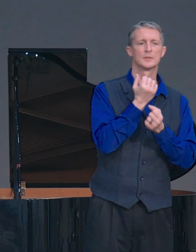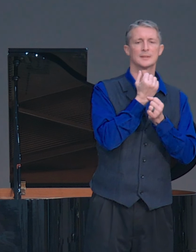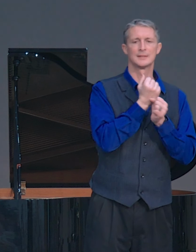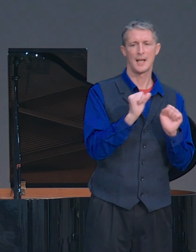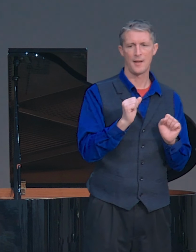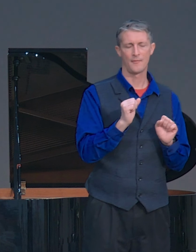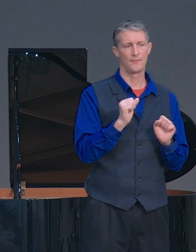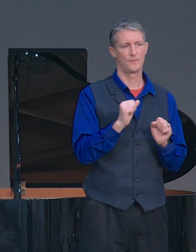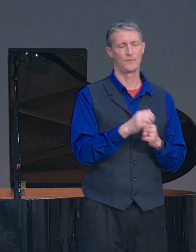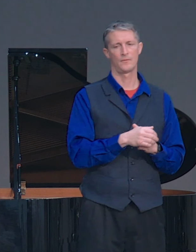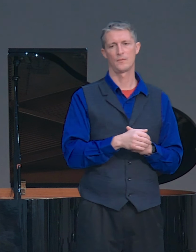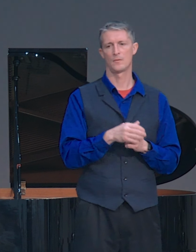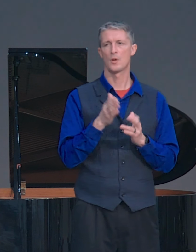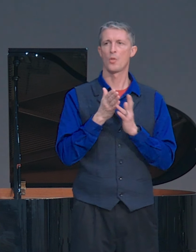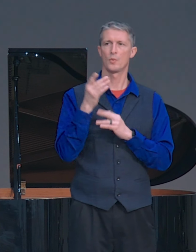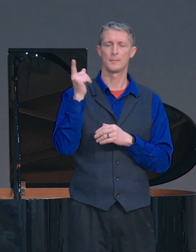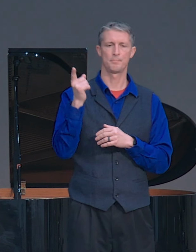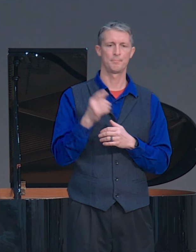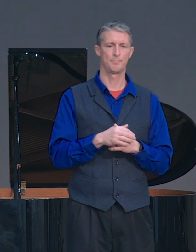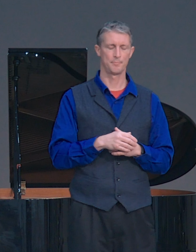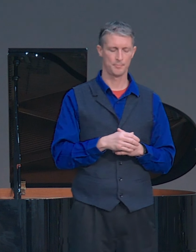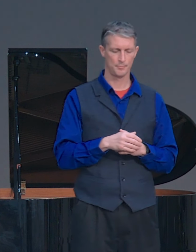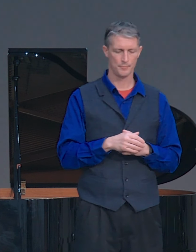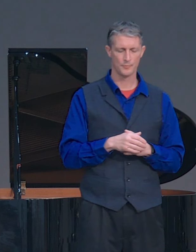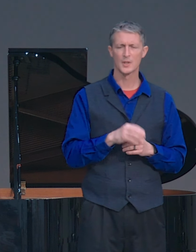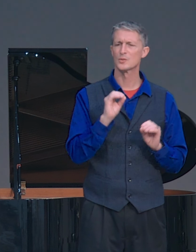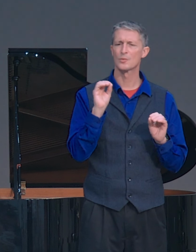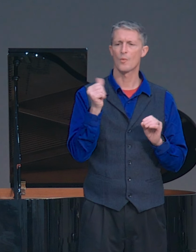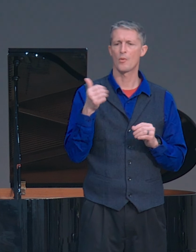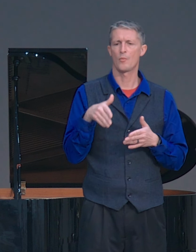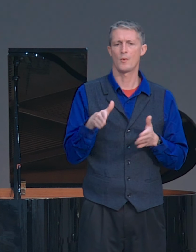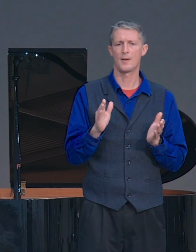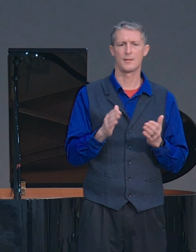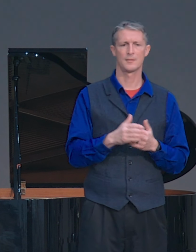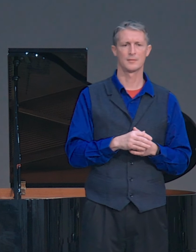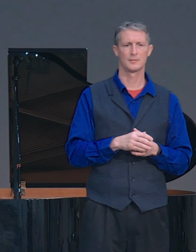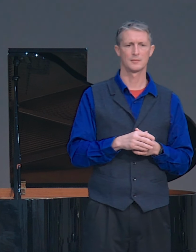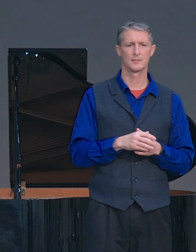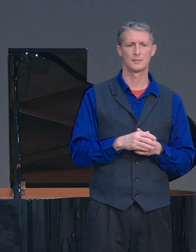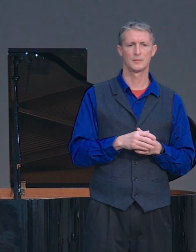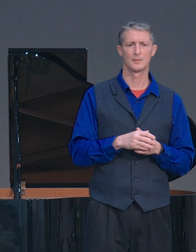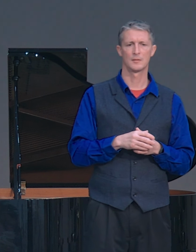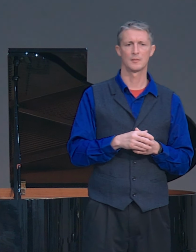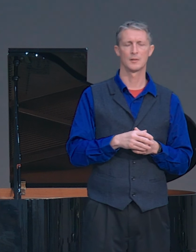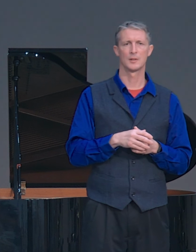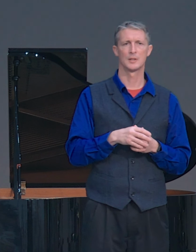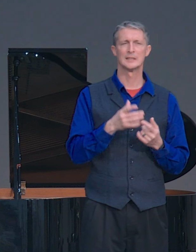There was no other way for anyone to be saved